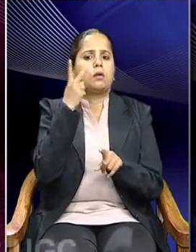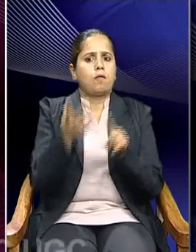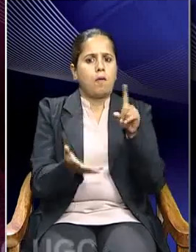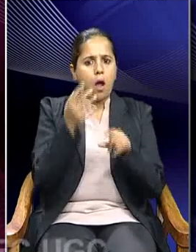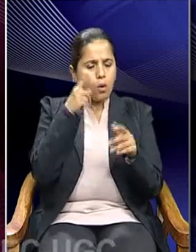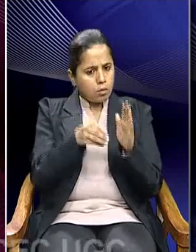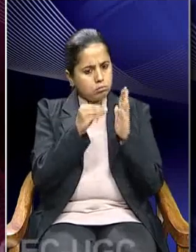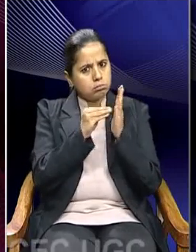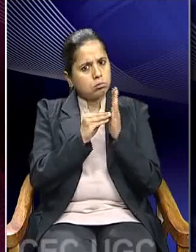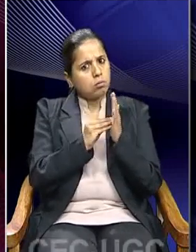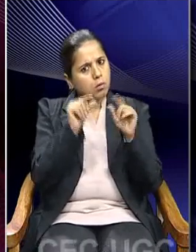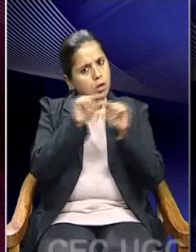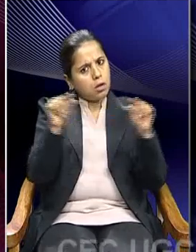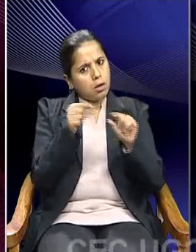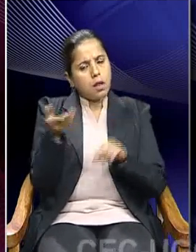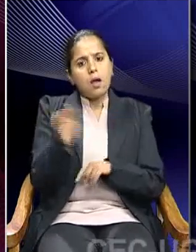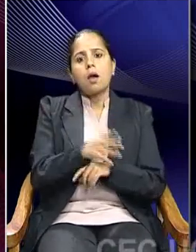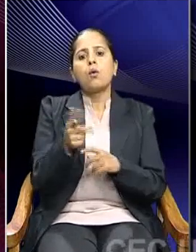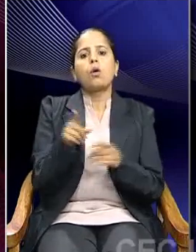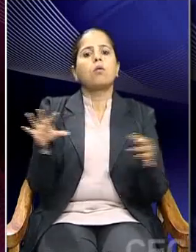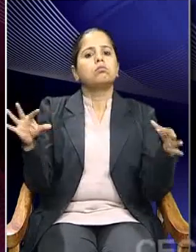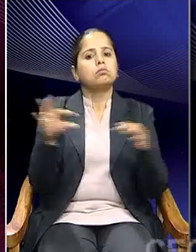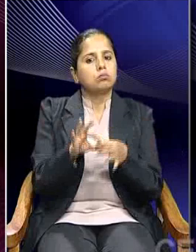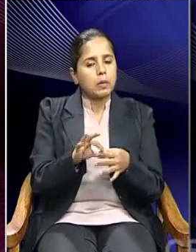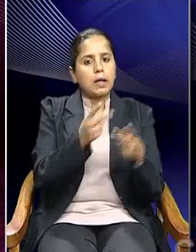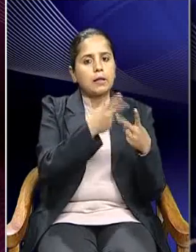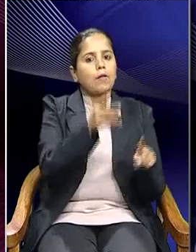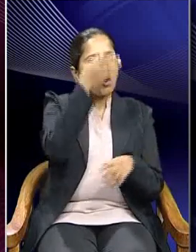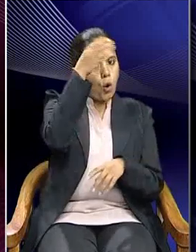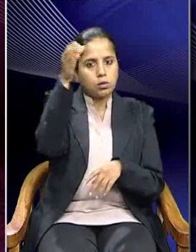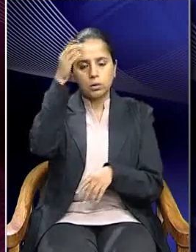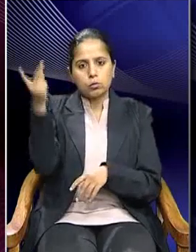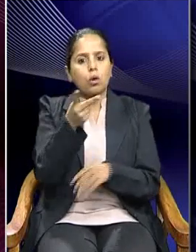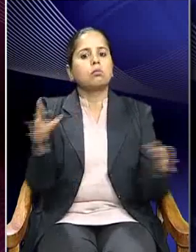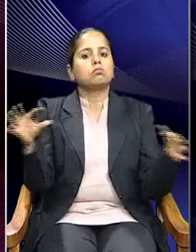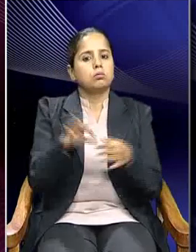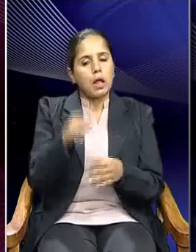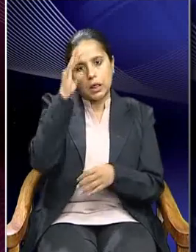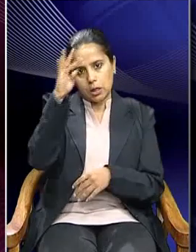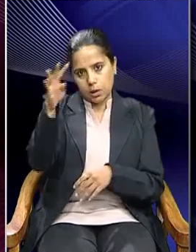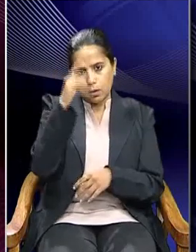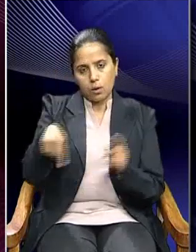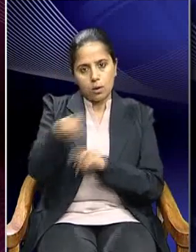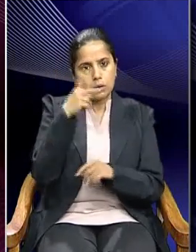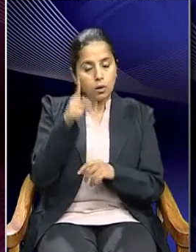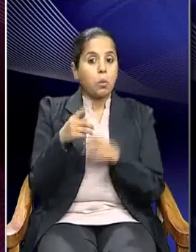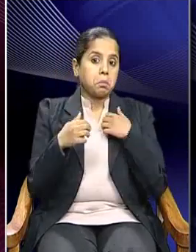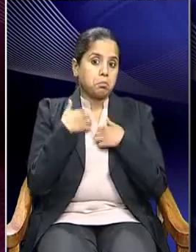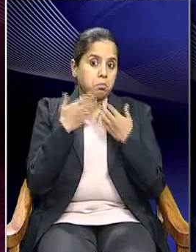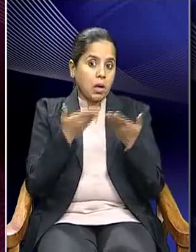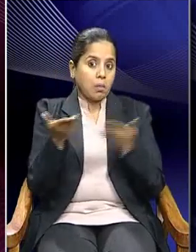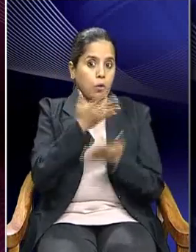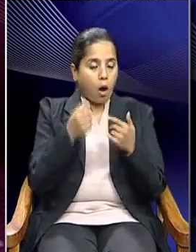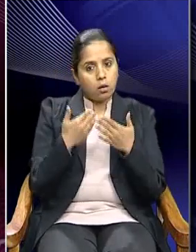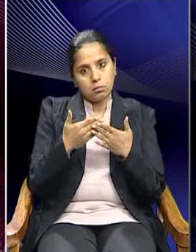a statement by connecting the different concepts and theories that one is interested in